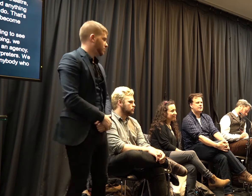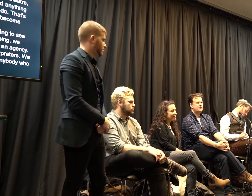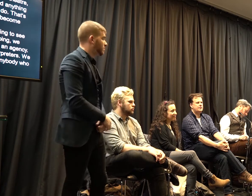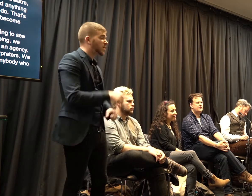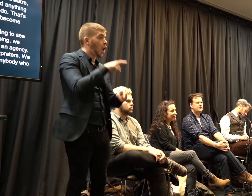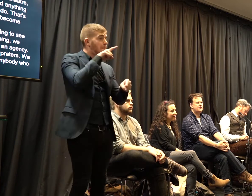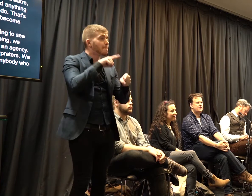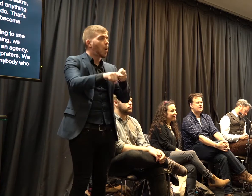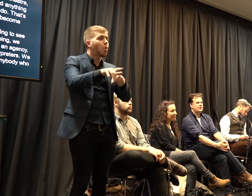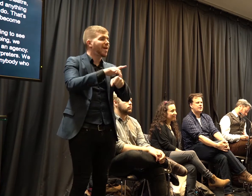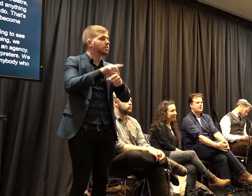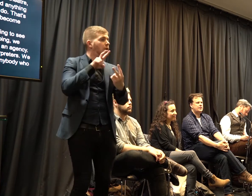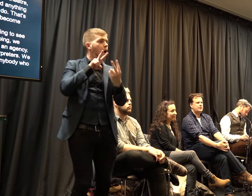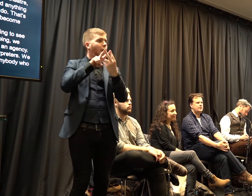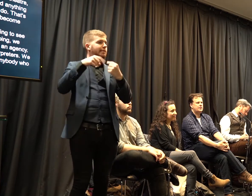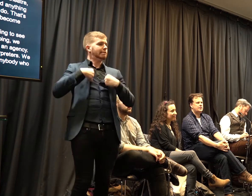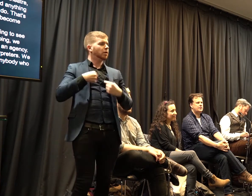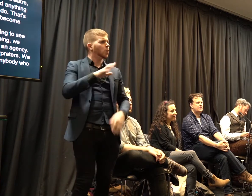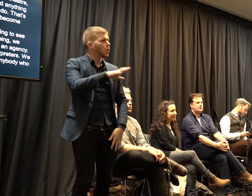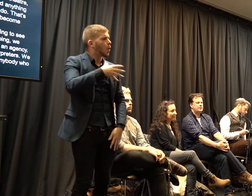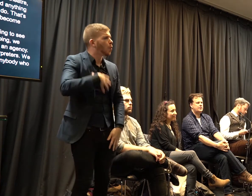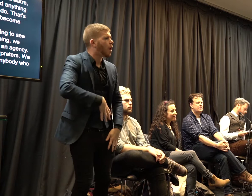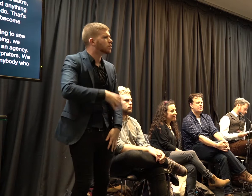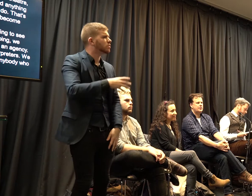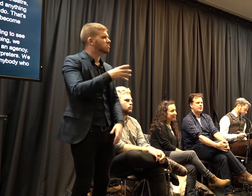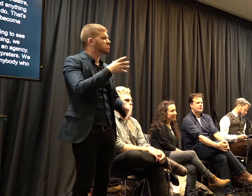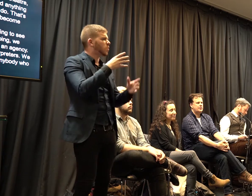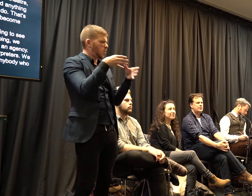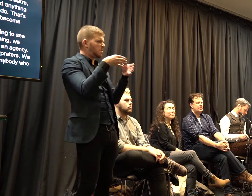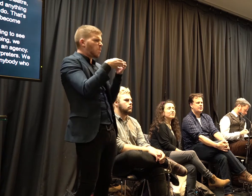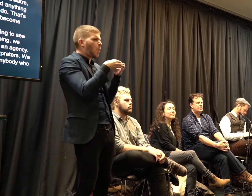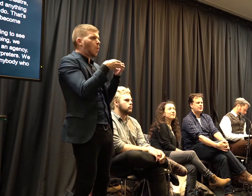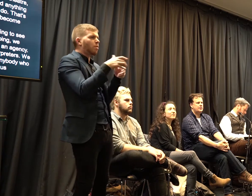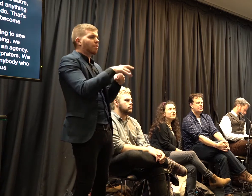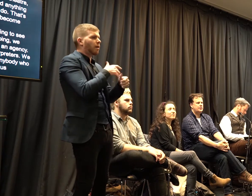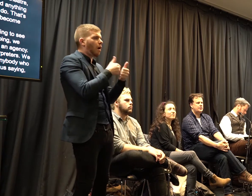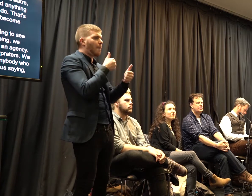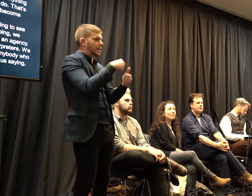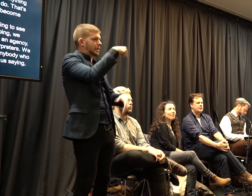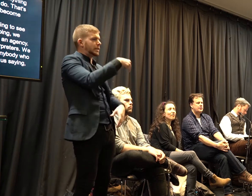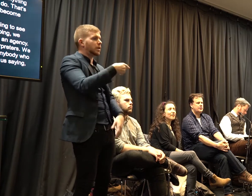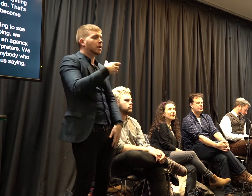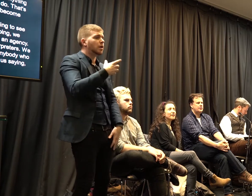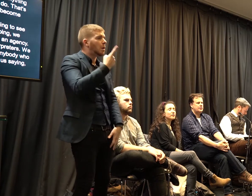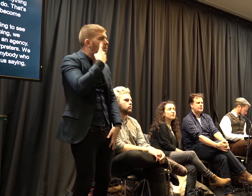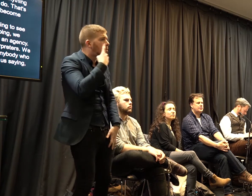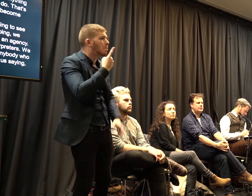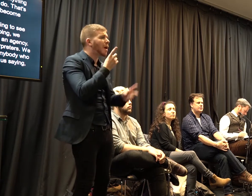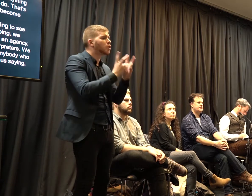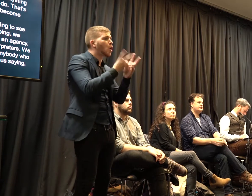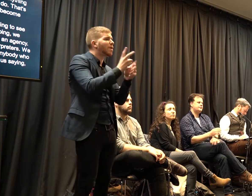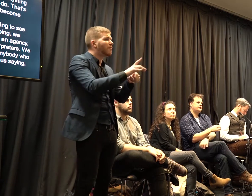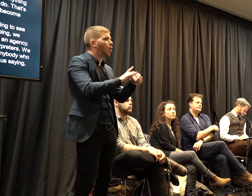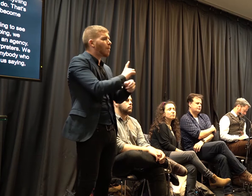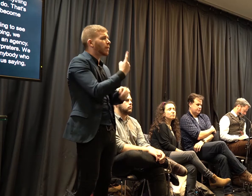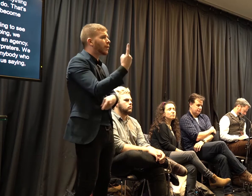Mostly it's theatres. They contact us saying, oh, we want to do, and actually small theatre companies who say, we'd like to put on an interpreted